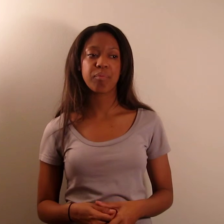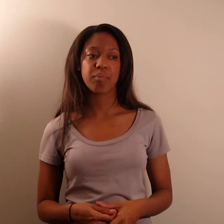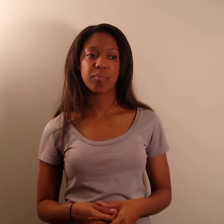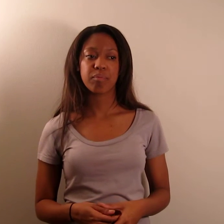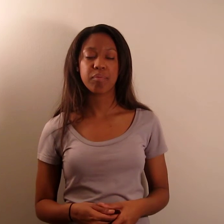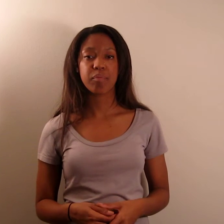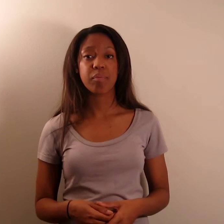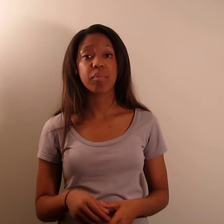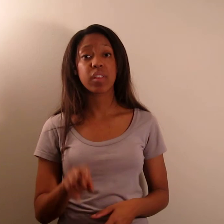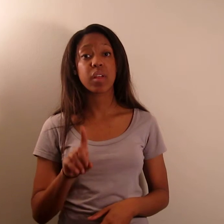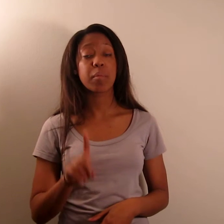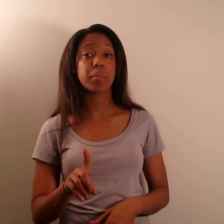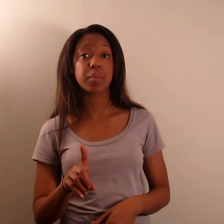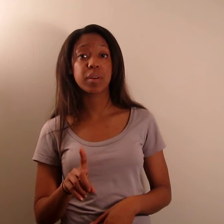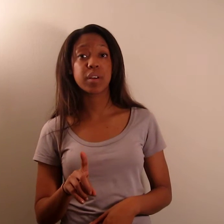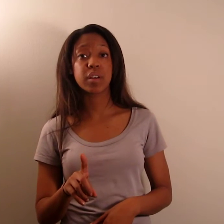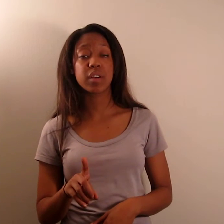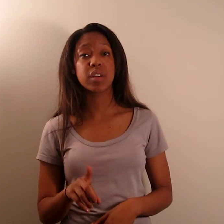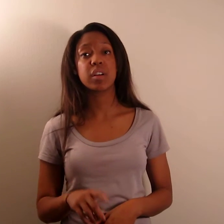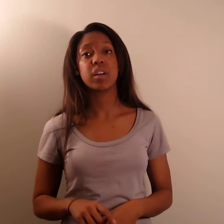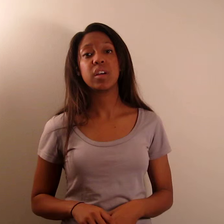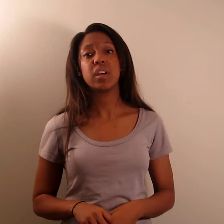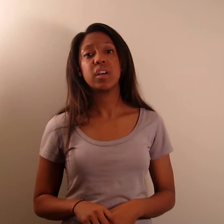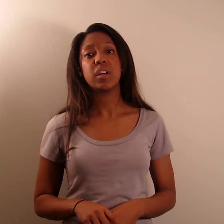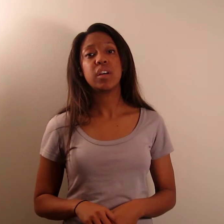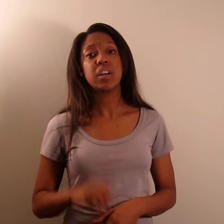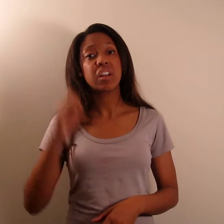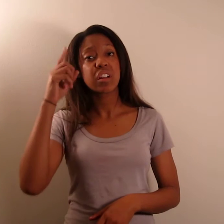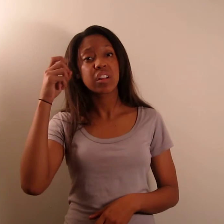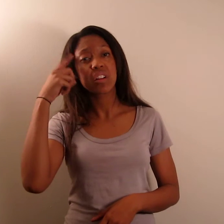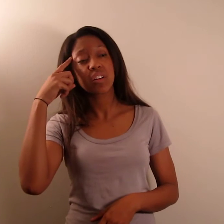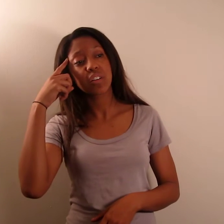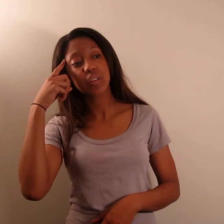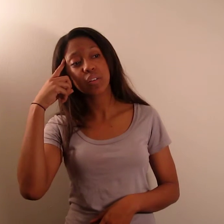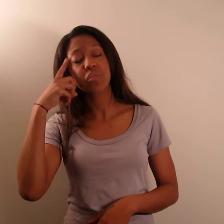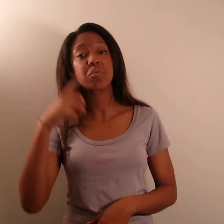What elected official wanted to put the brakes on the country's remarkable economic engine?